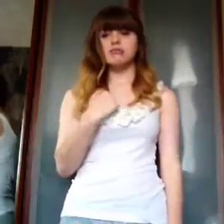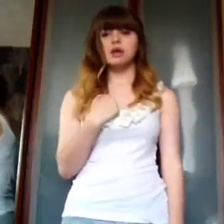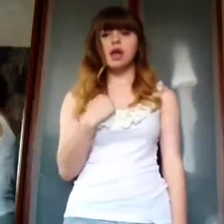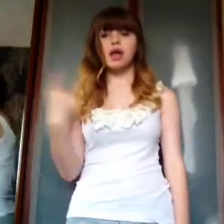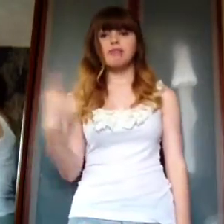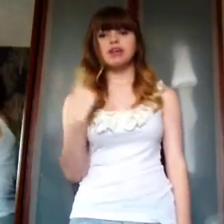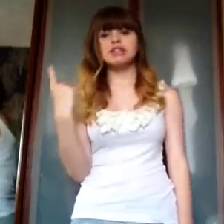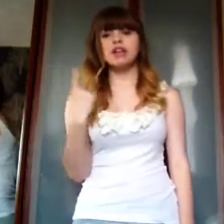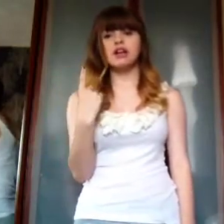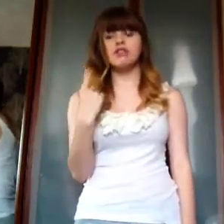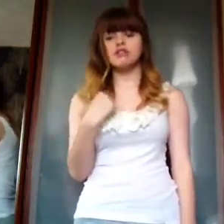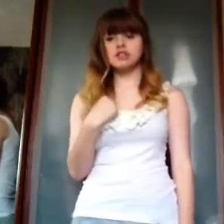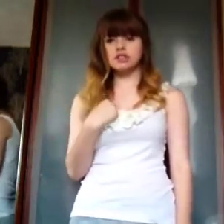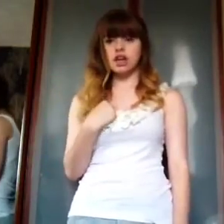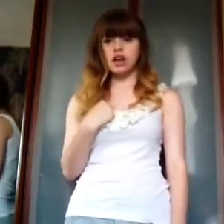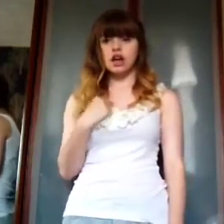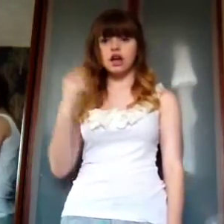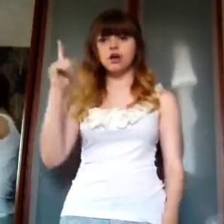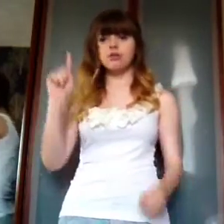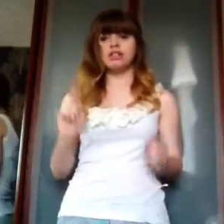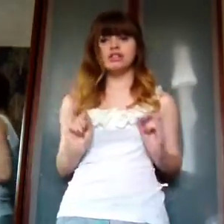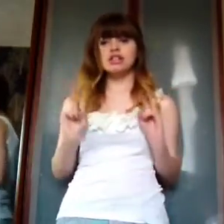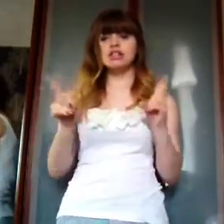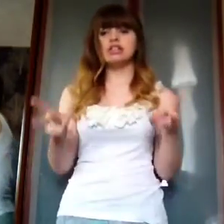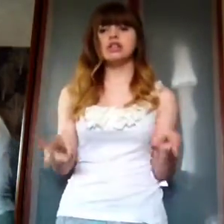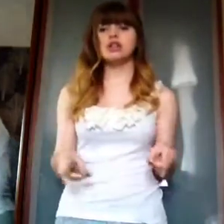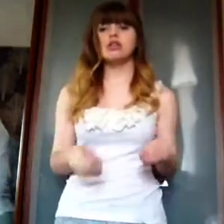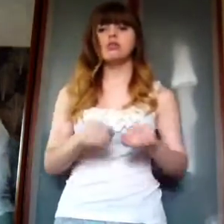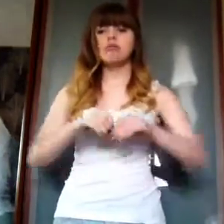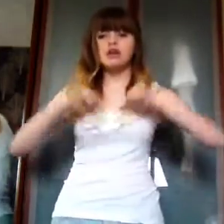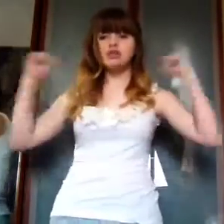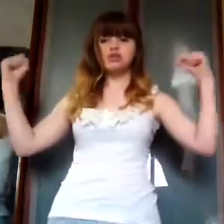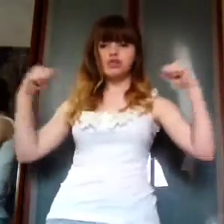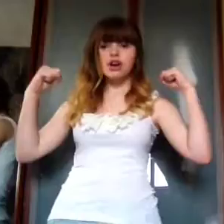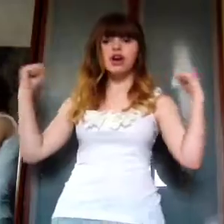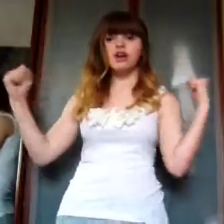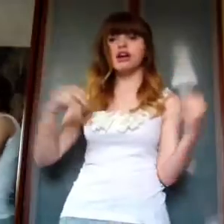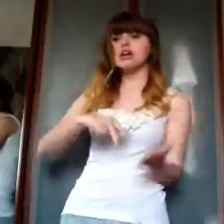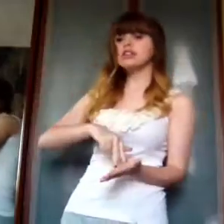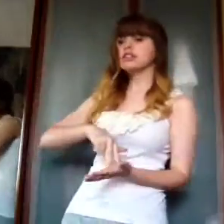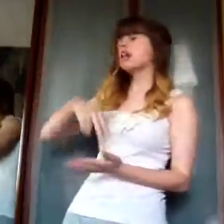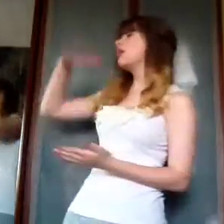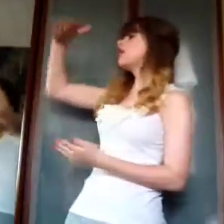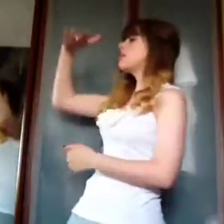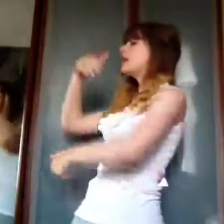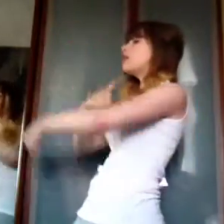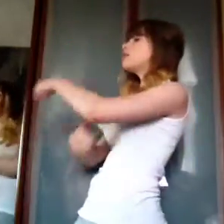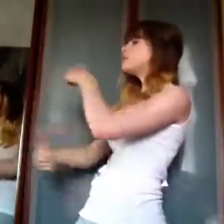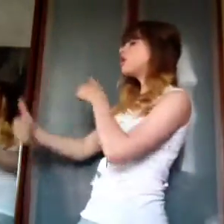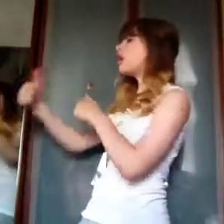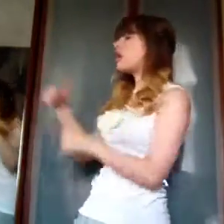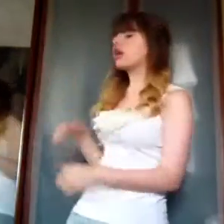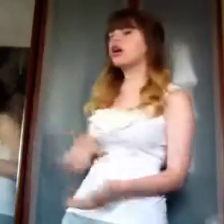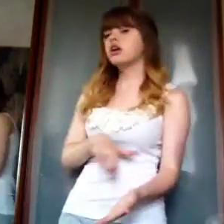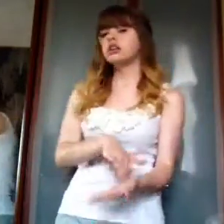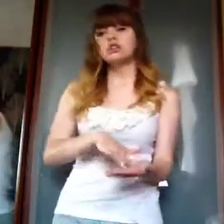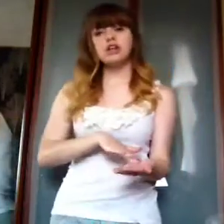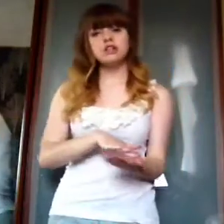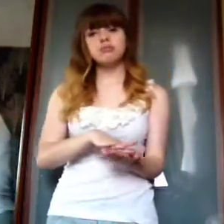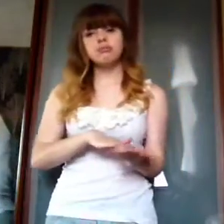me, myself and I What doesn't kill you makes you stronger, stand a little taller Doesn't